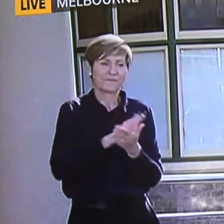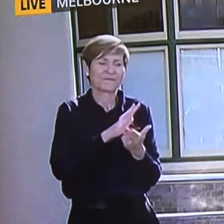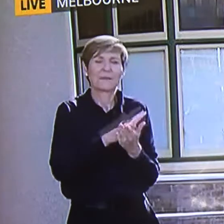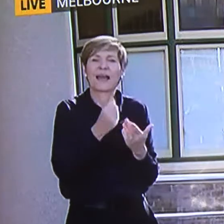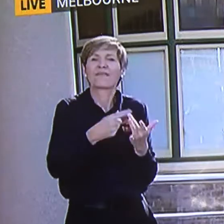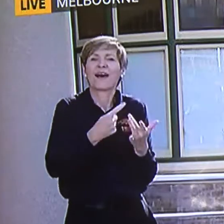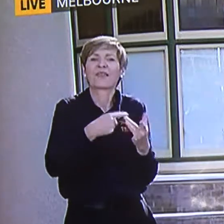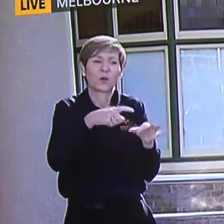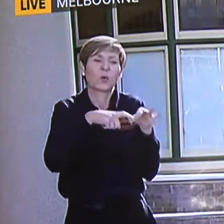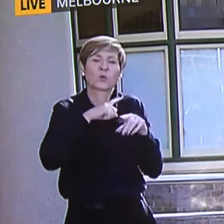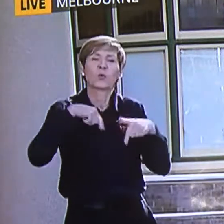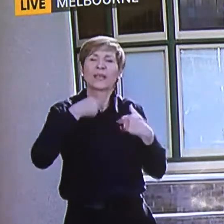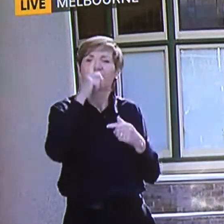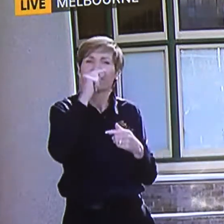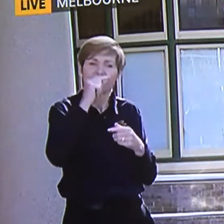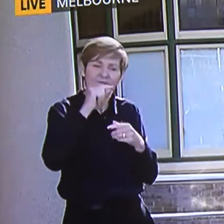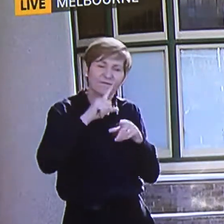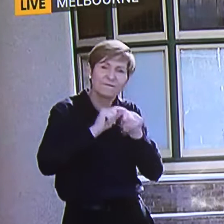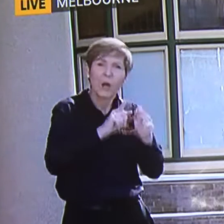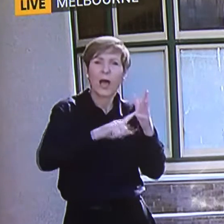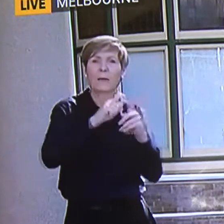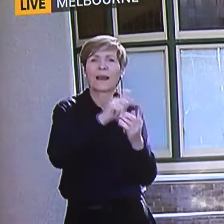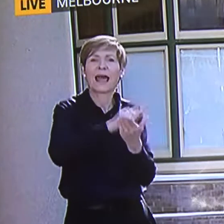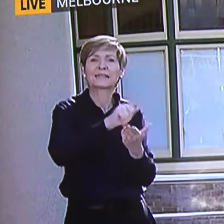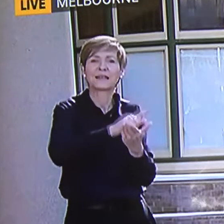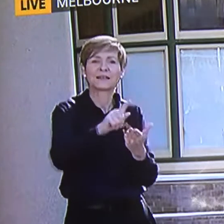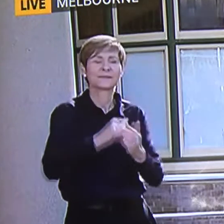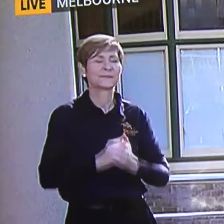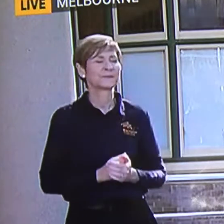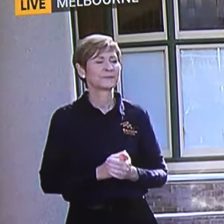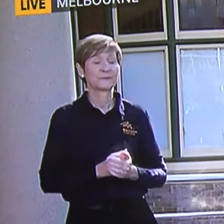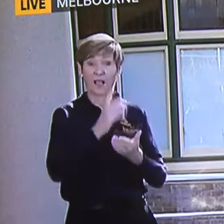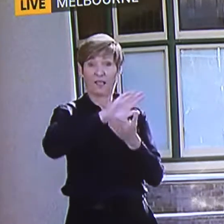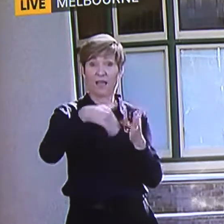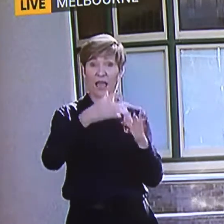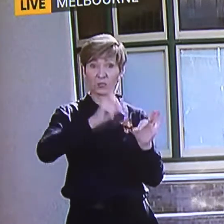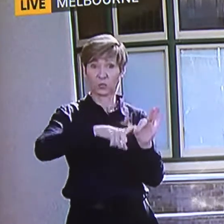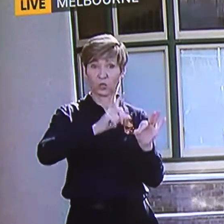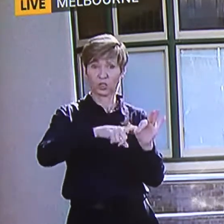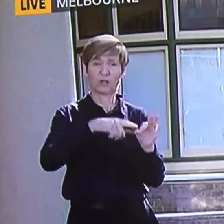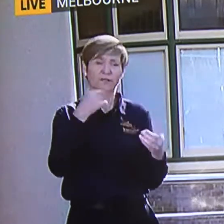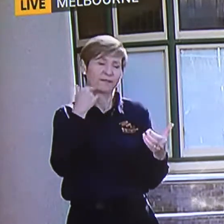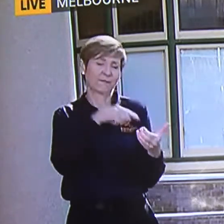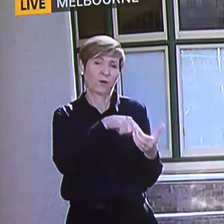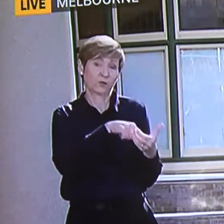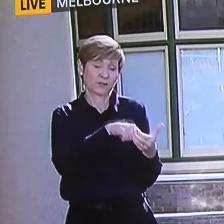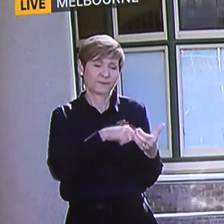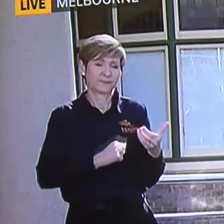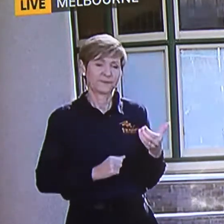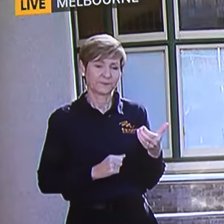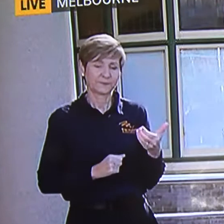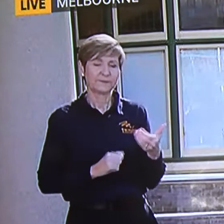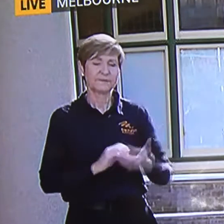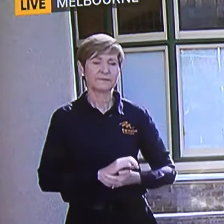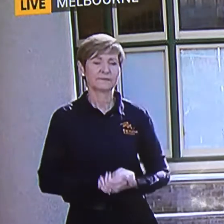we'll follow up those details for you. Tamsin, please. Yes. Hi, Mr. Hunt. I just have two questions. Can you bear with me? I'll